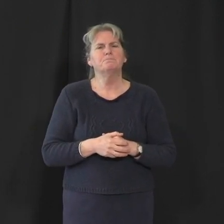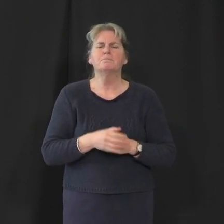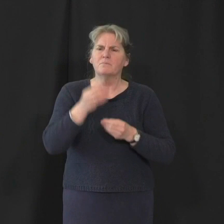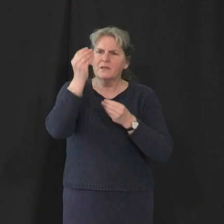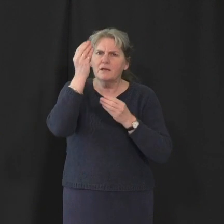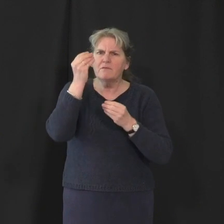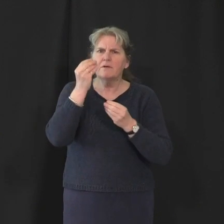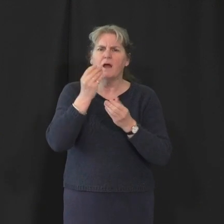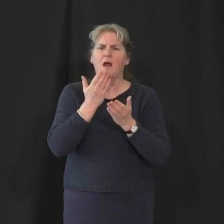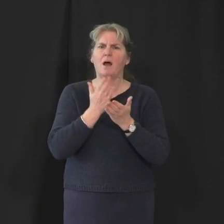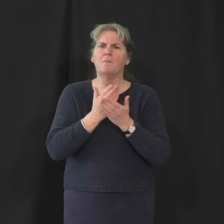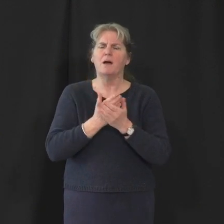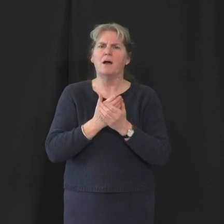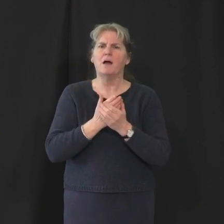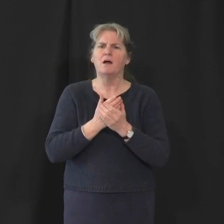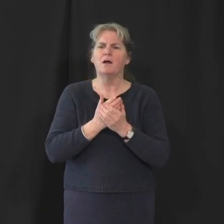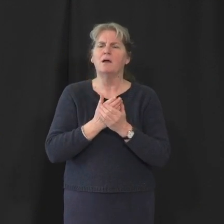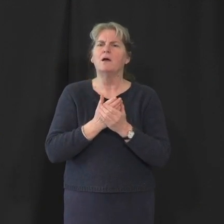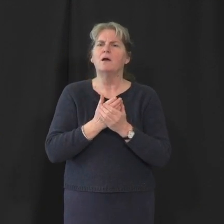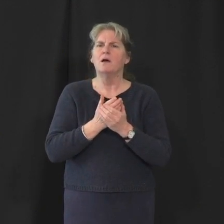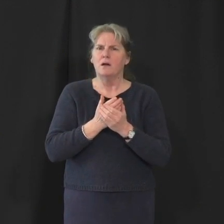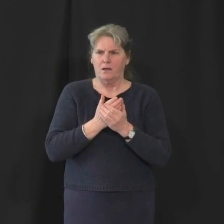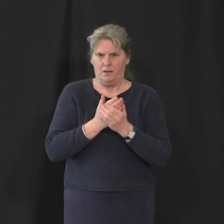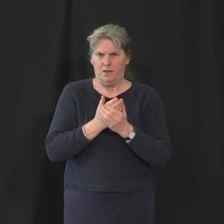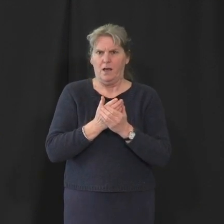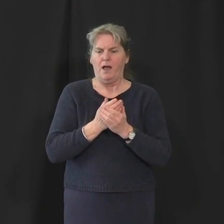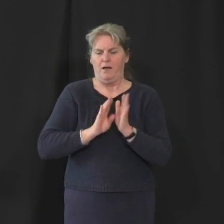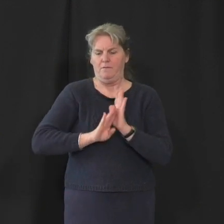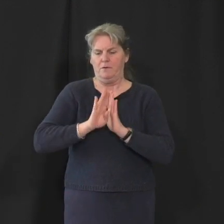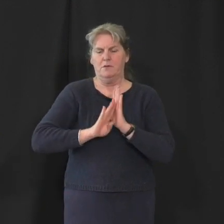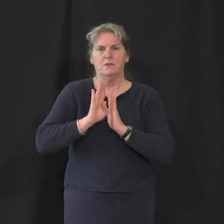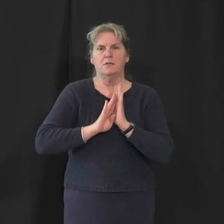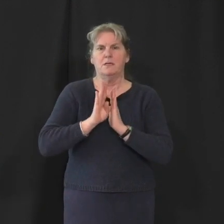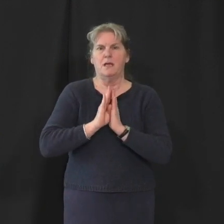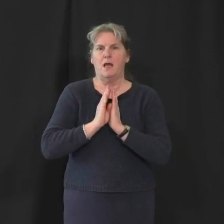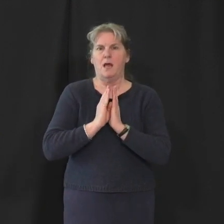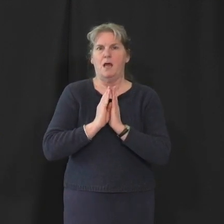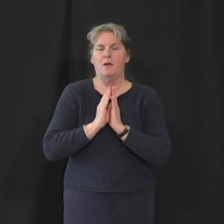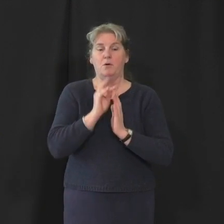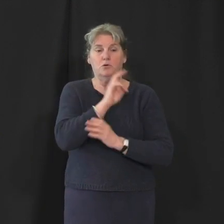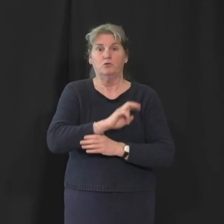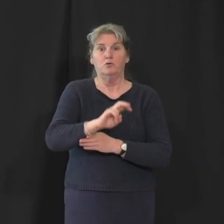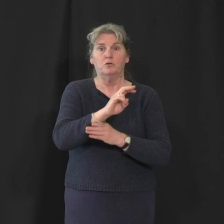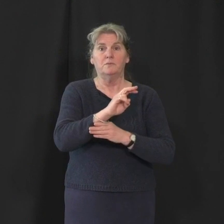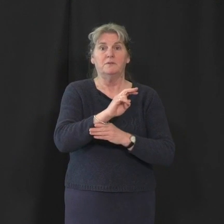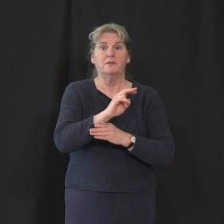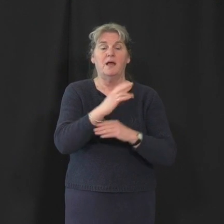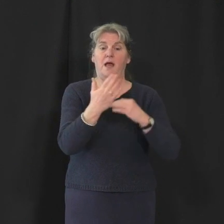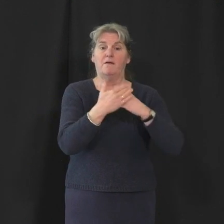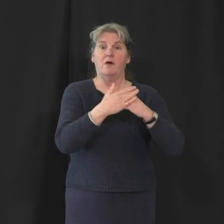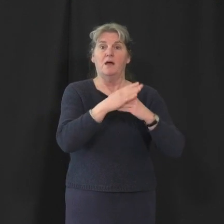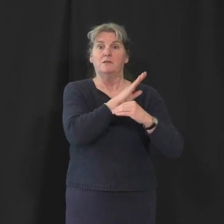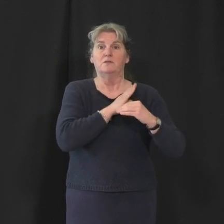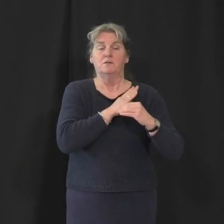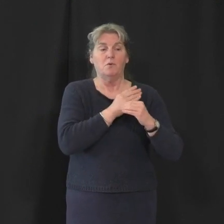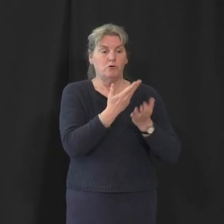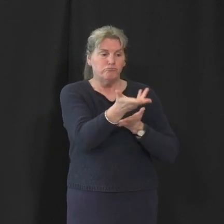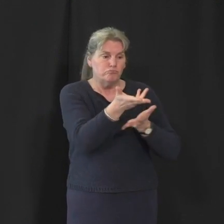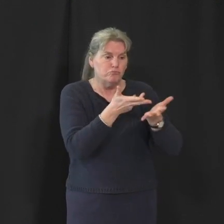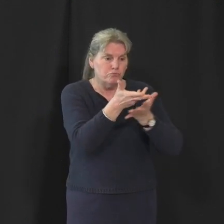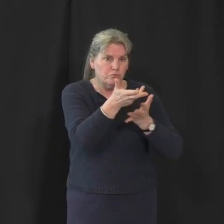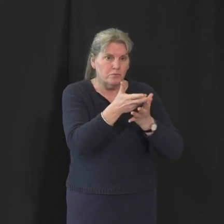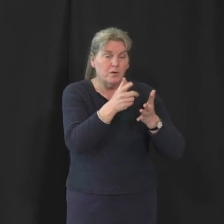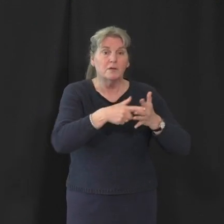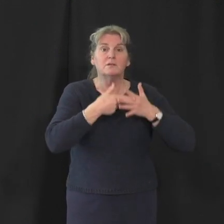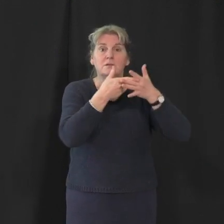Information on the revised fund is being developed with the Tourism Advisory Board and will be available